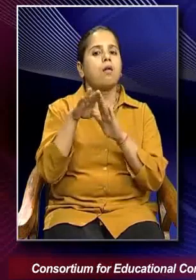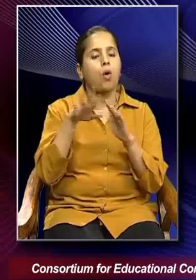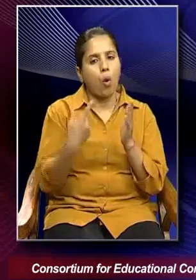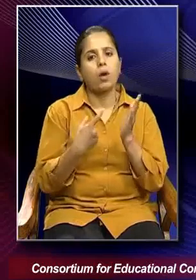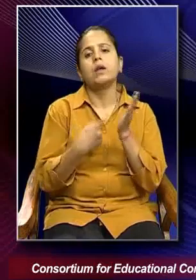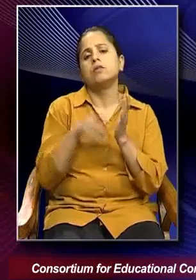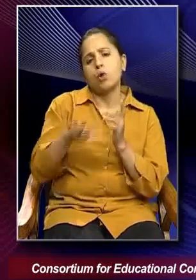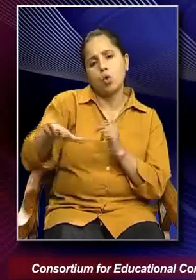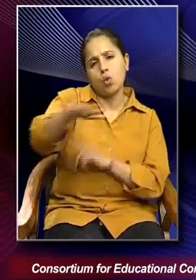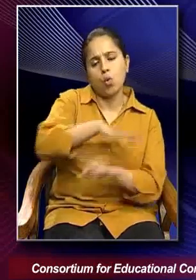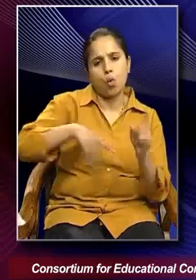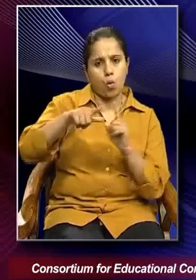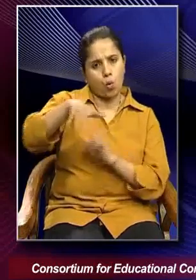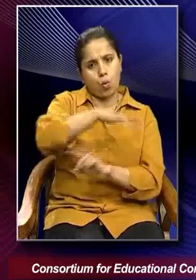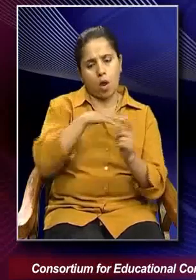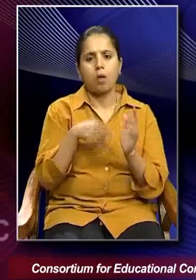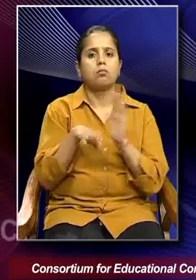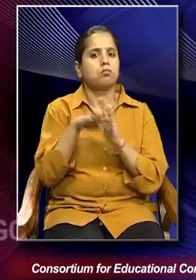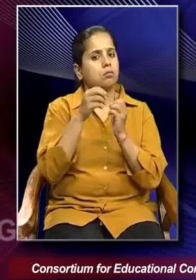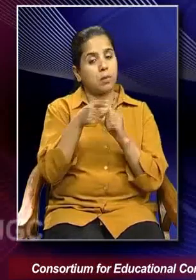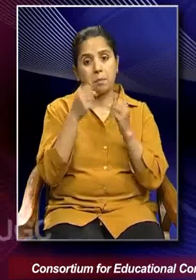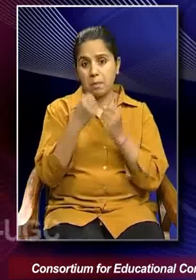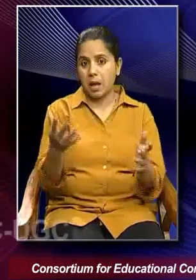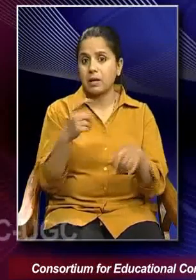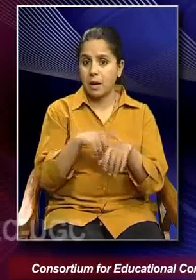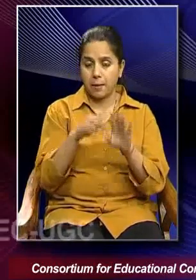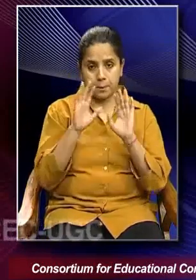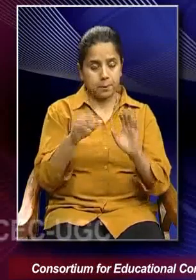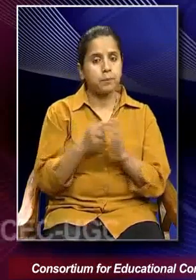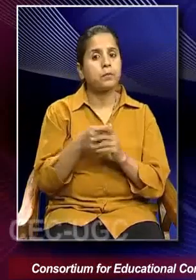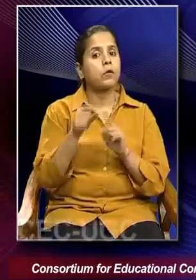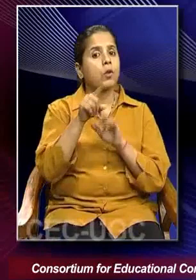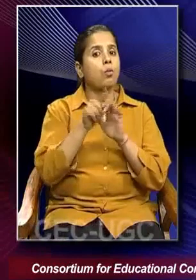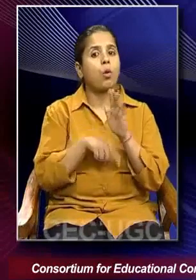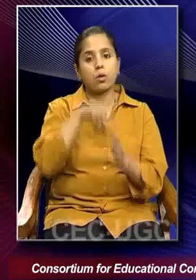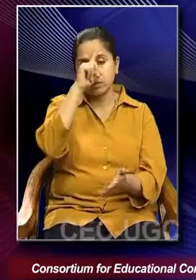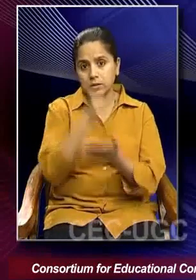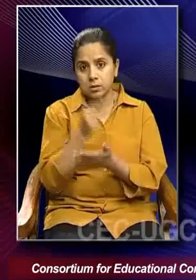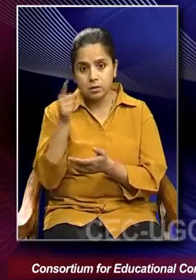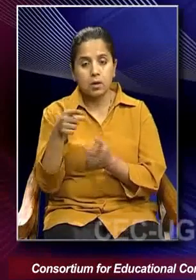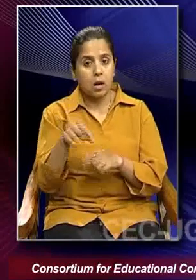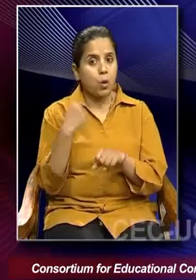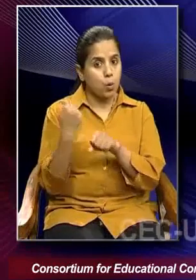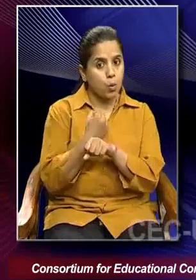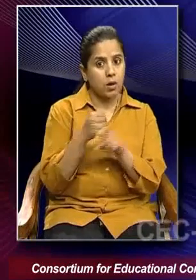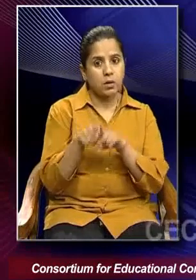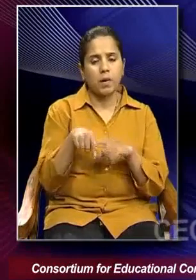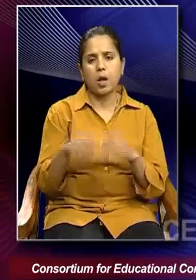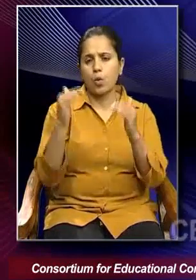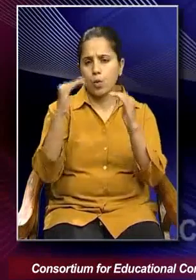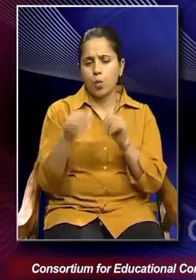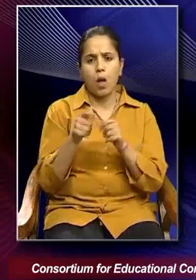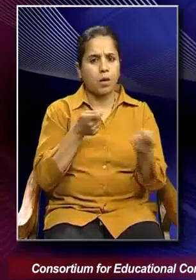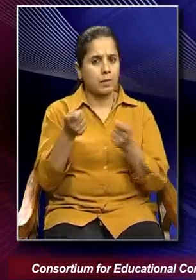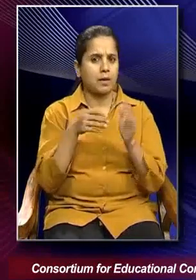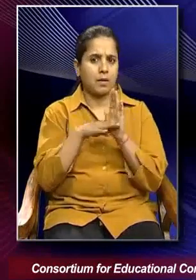level. So and therefore many times if policy makers and decision makers have to work at lower administrative level,